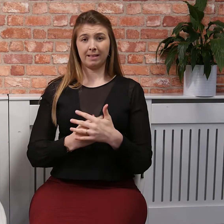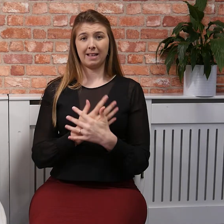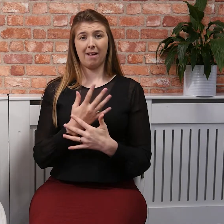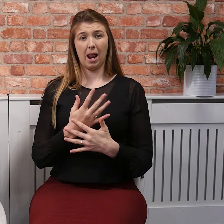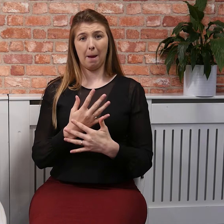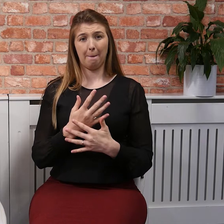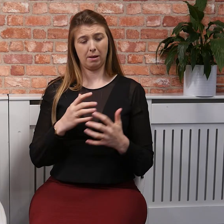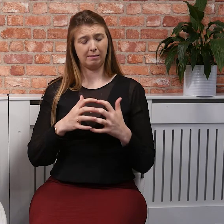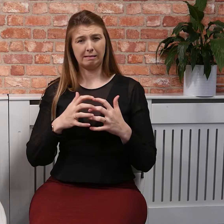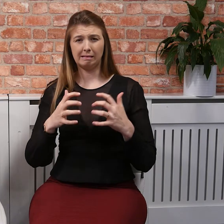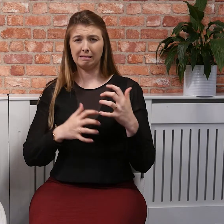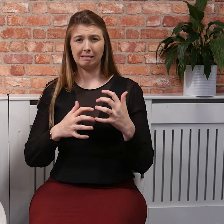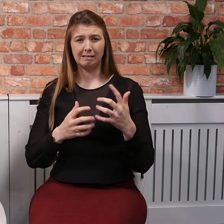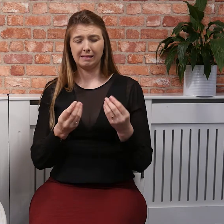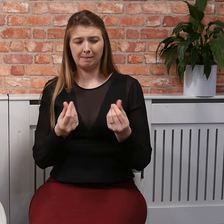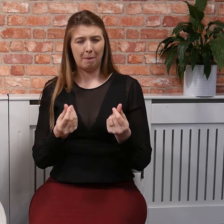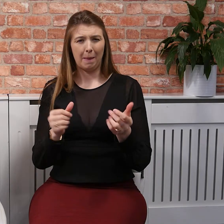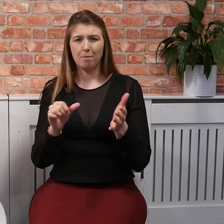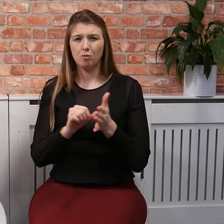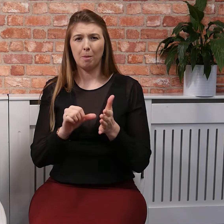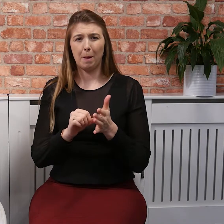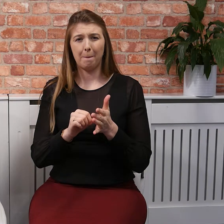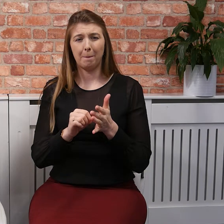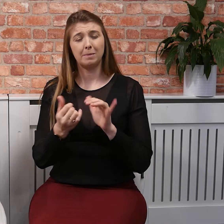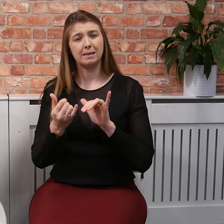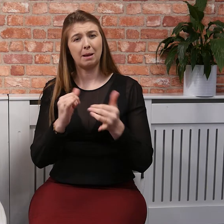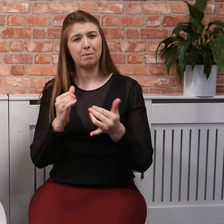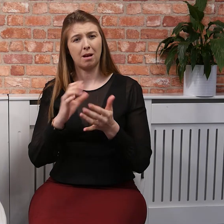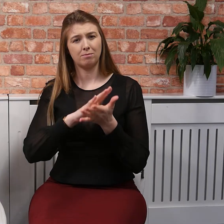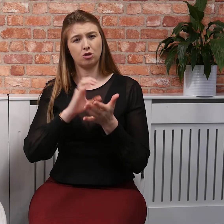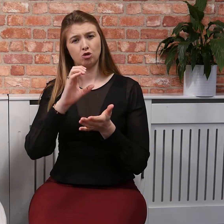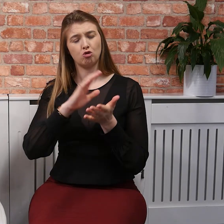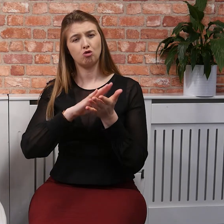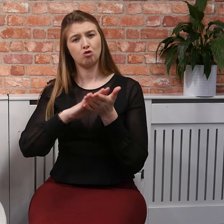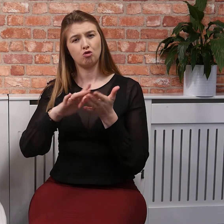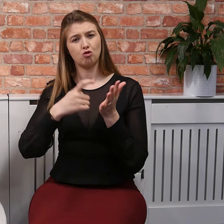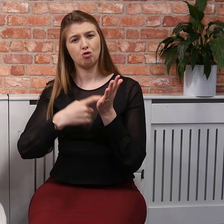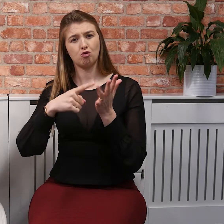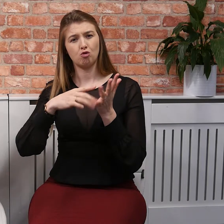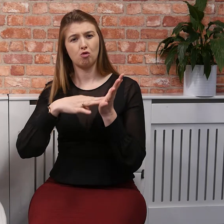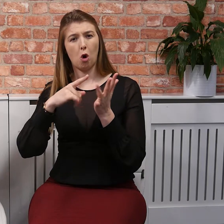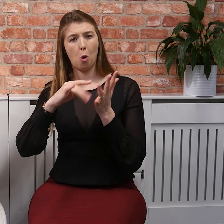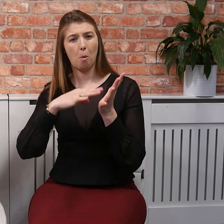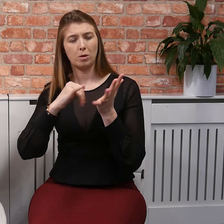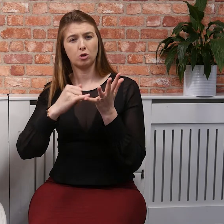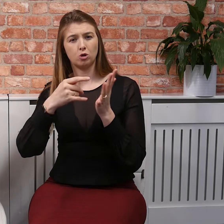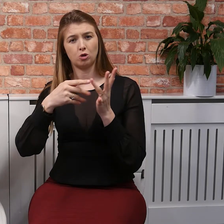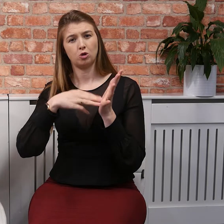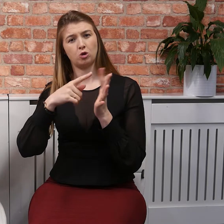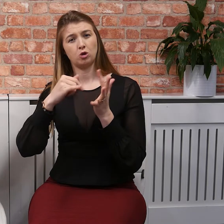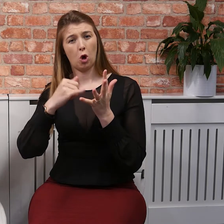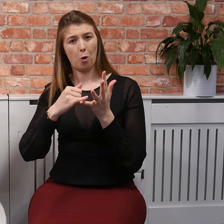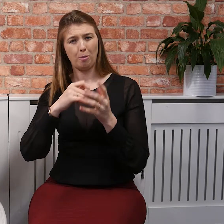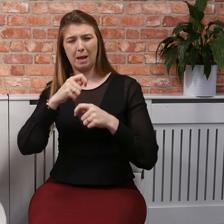to be because of chromosomes going wrong. So chromosomes are the kind of building blocks that we all need in order